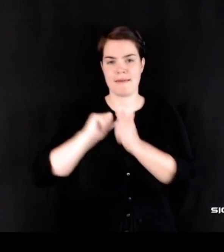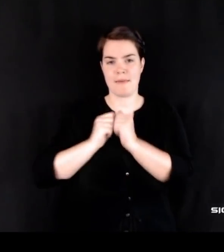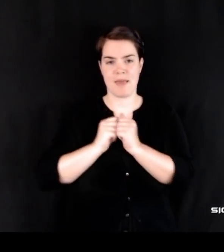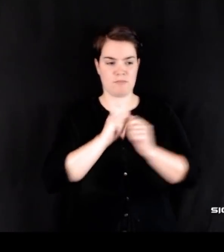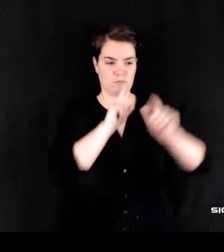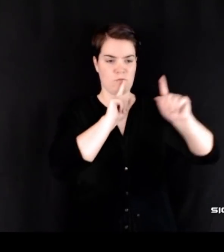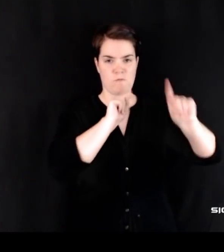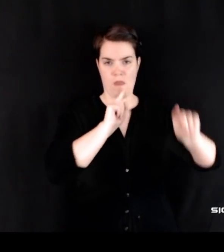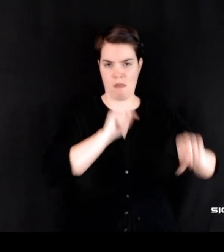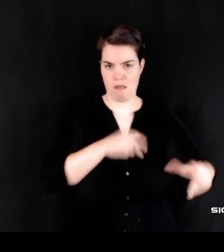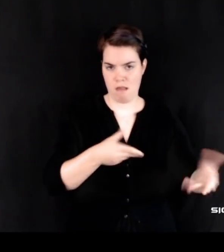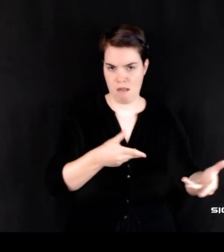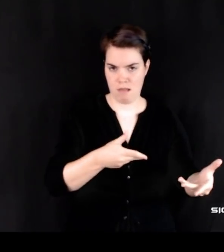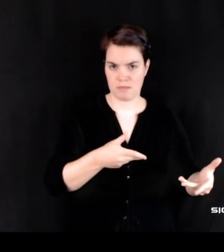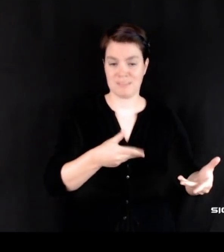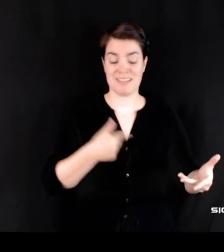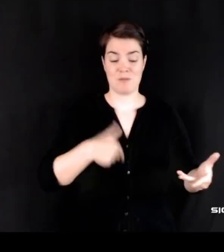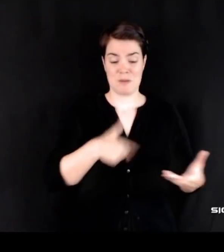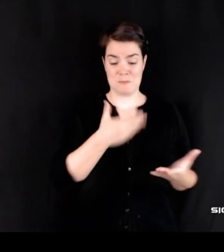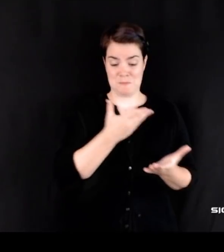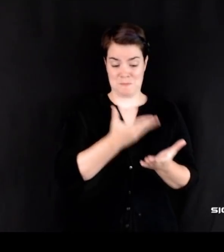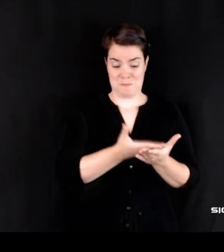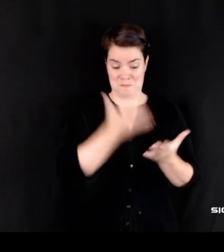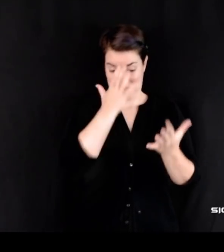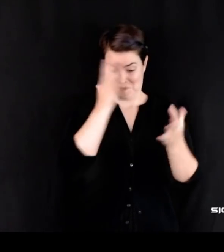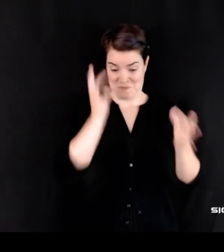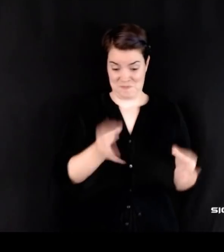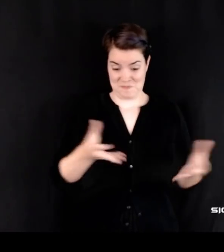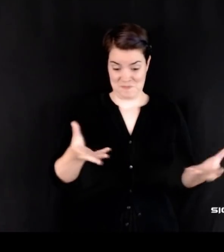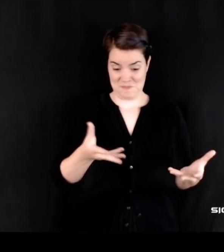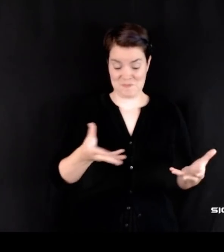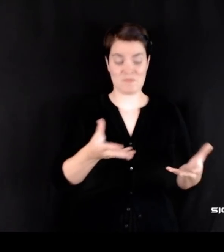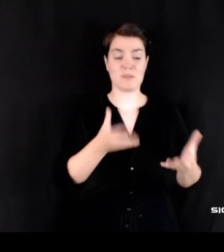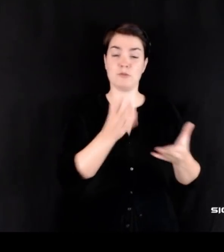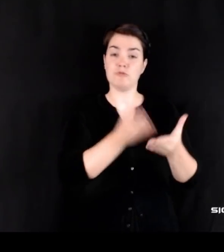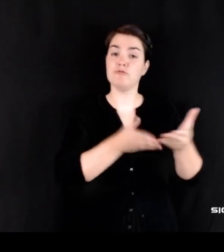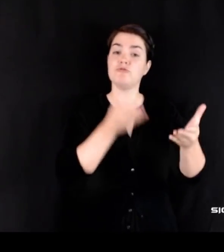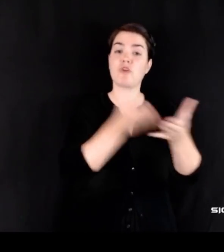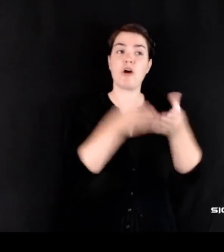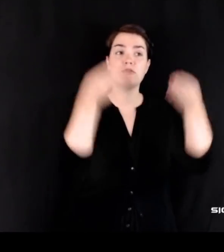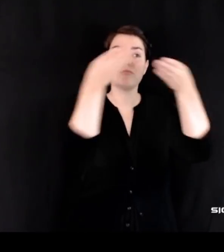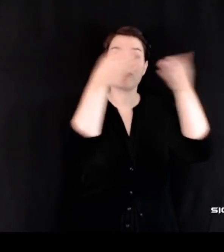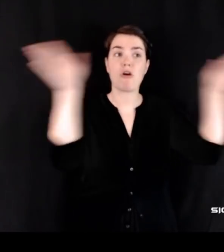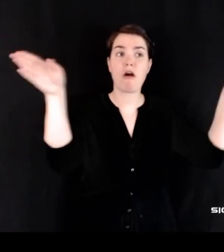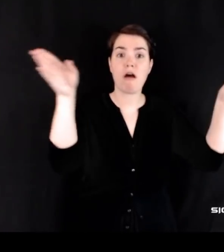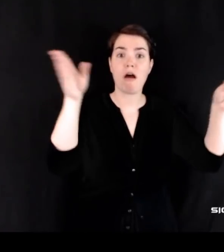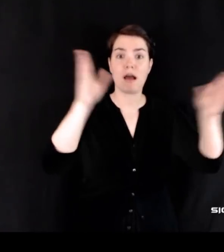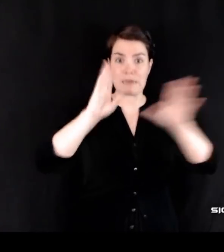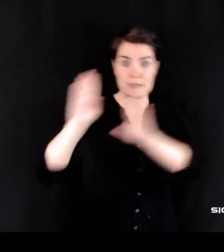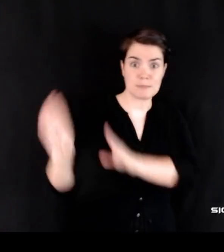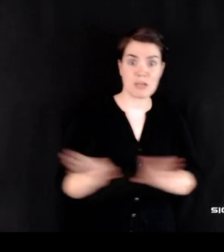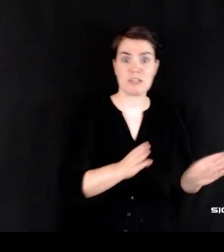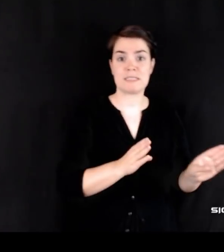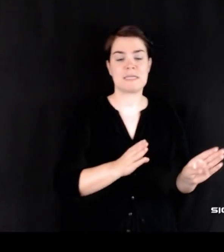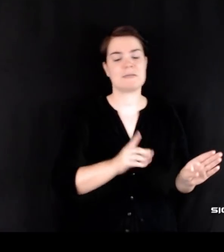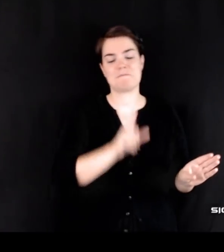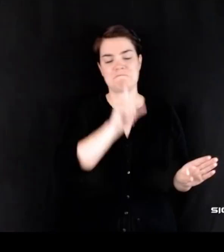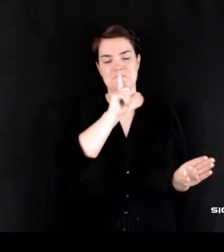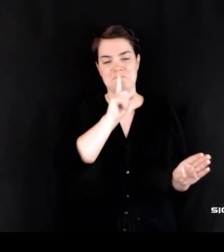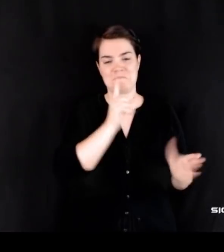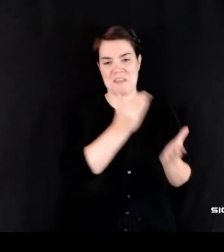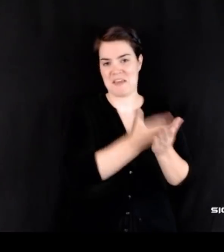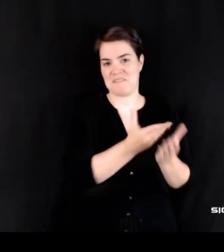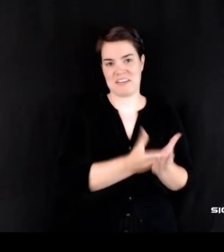our conclusion that there was insufficient evidence to charge a broader conspiracy. And in the second